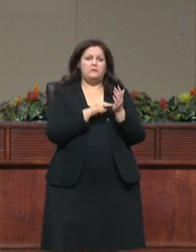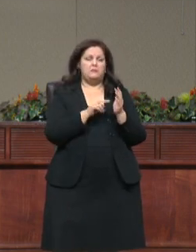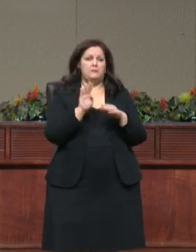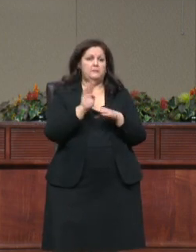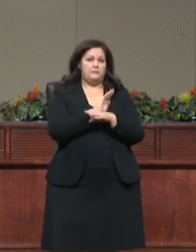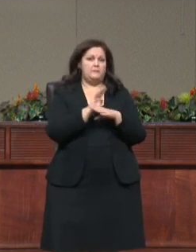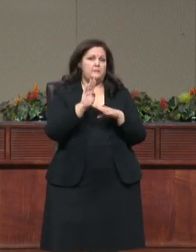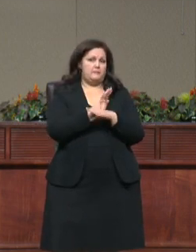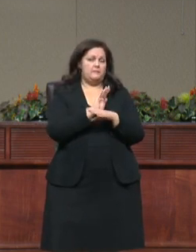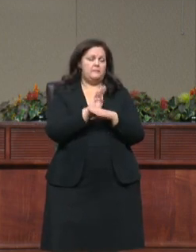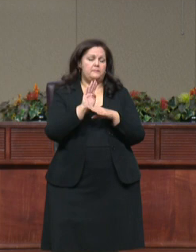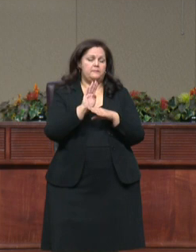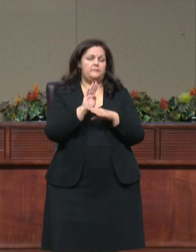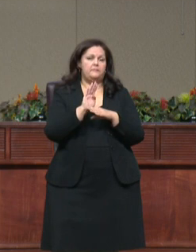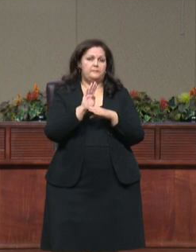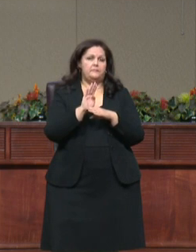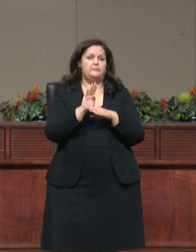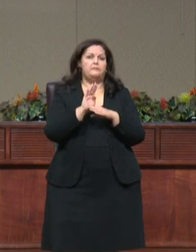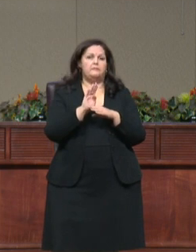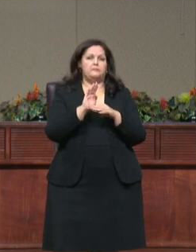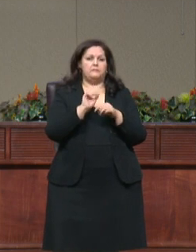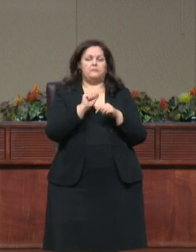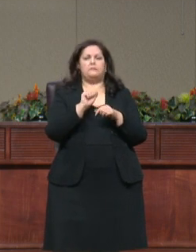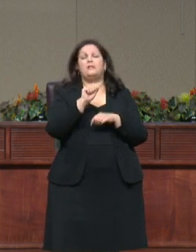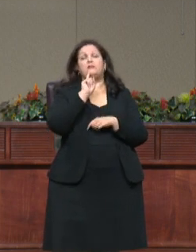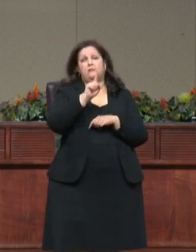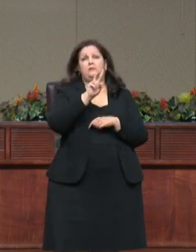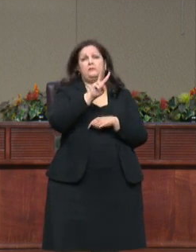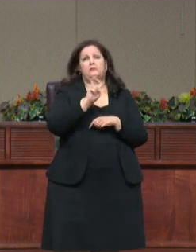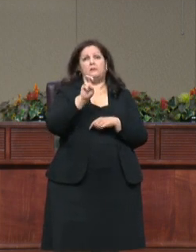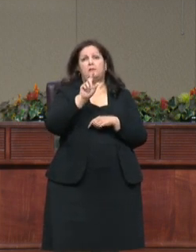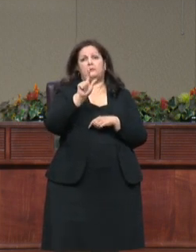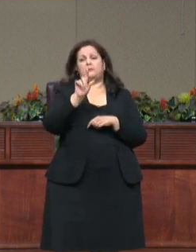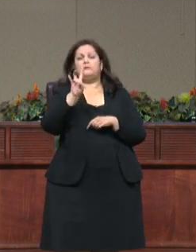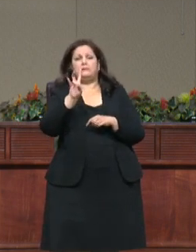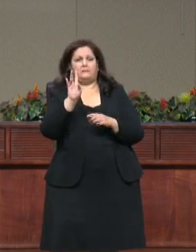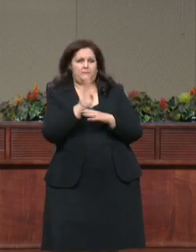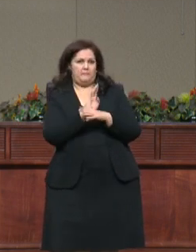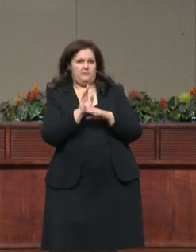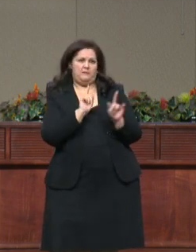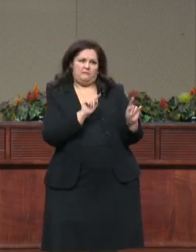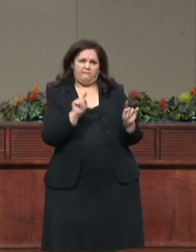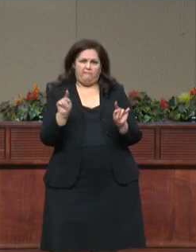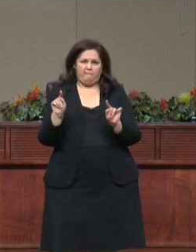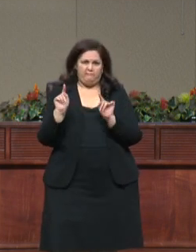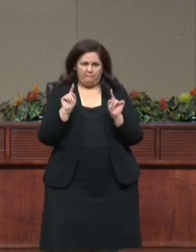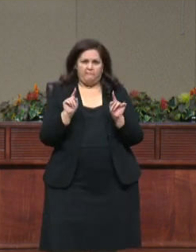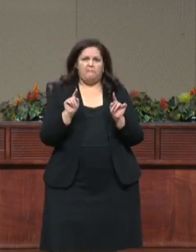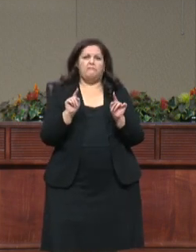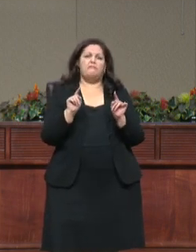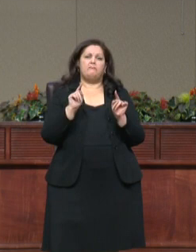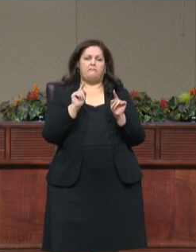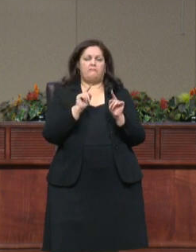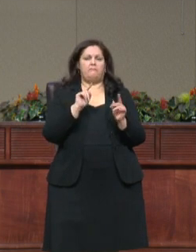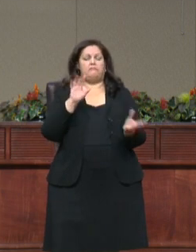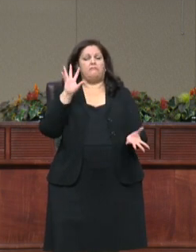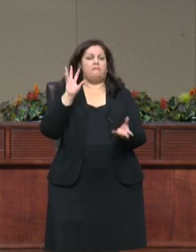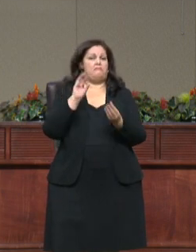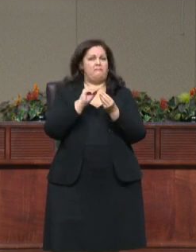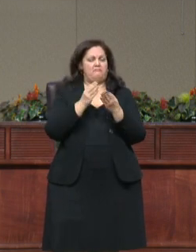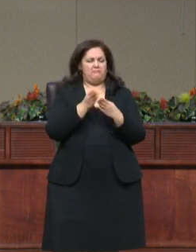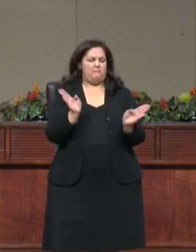In fact, they've visited 2,027 businesses, and with an overall compliance rate